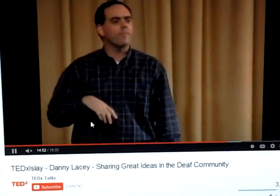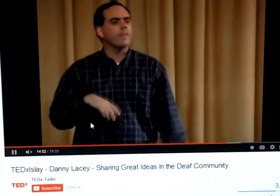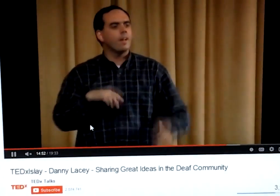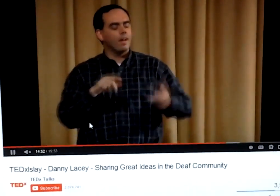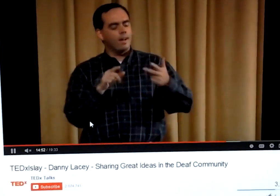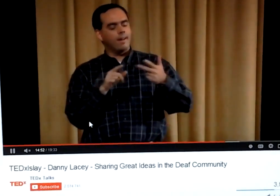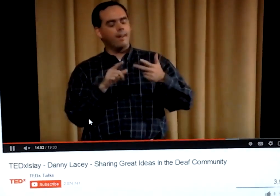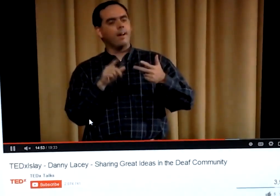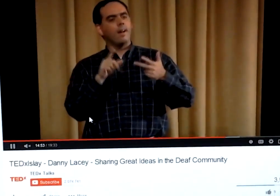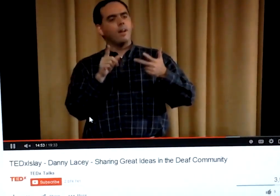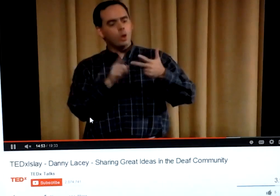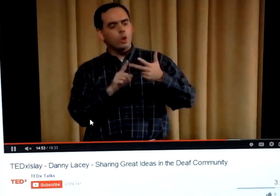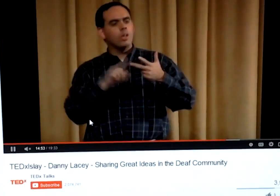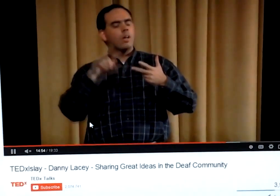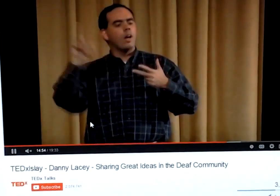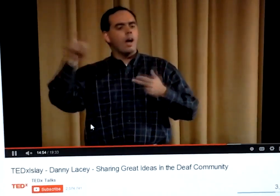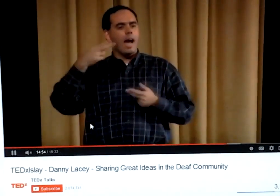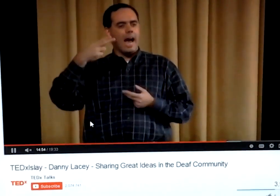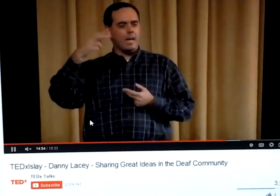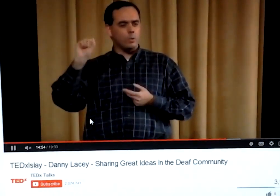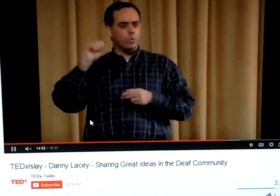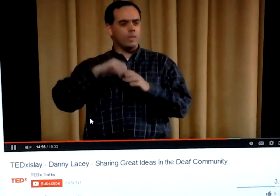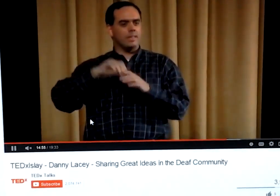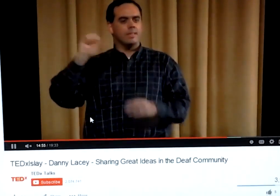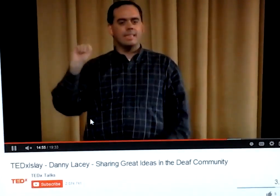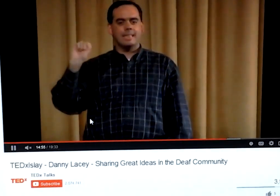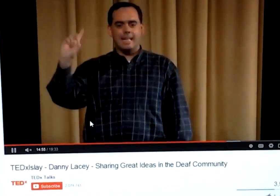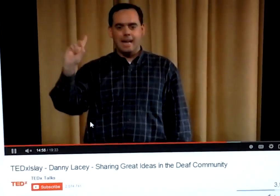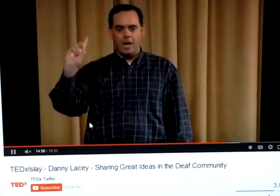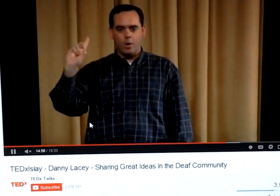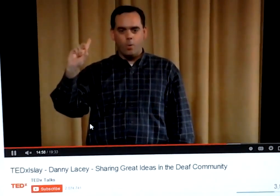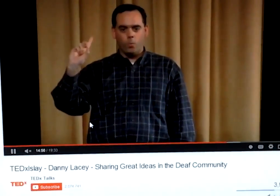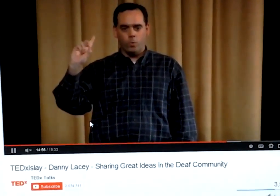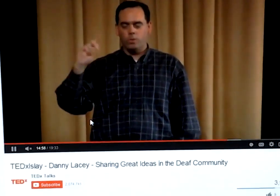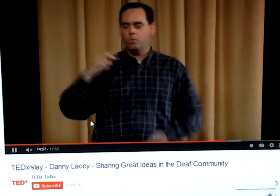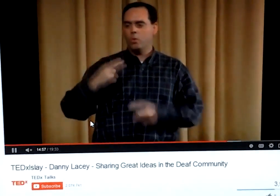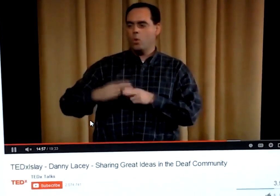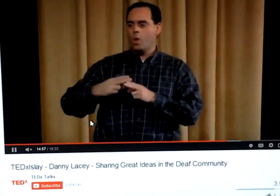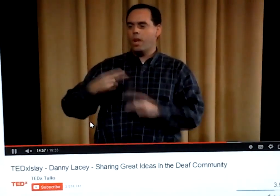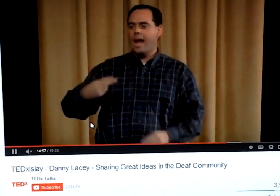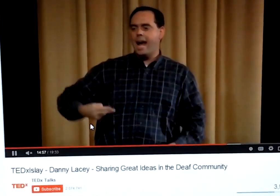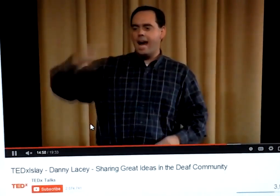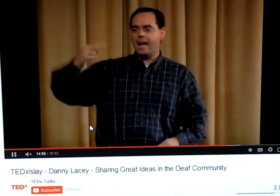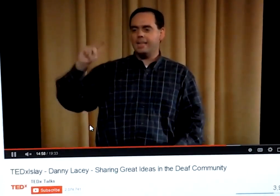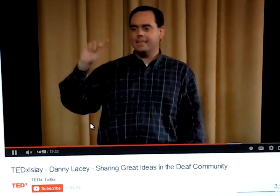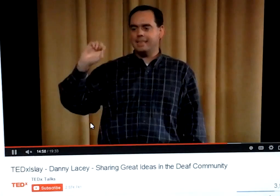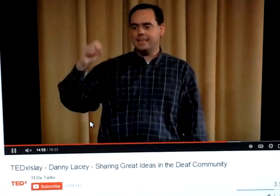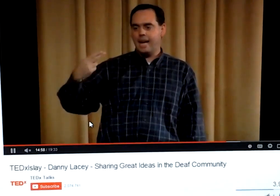And about 90% were involved in the process, so they had open courses.